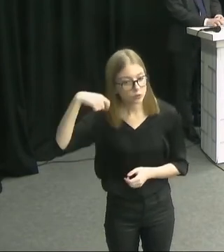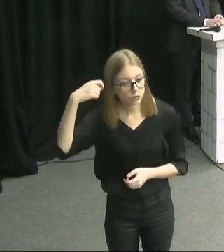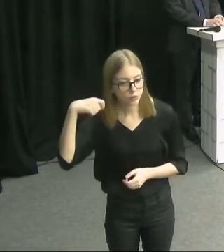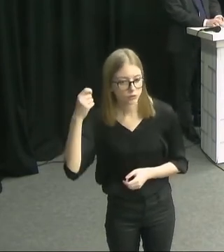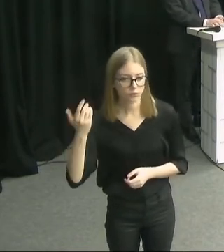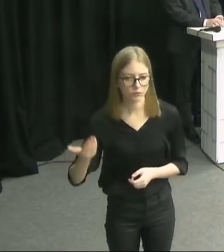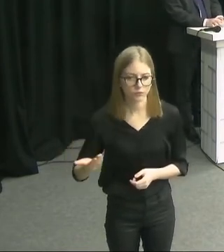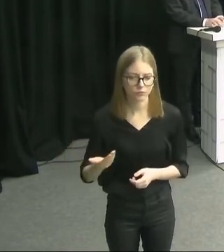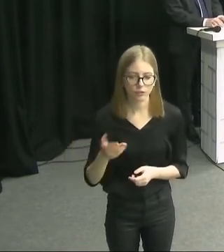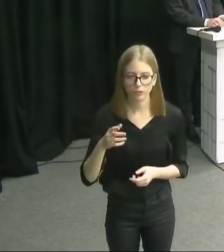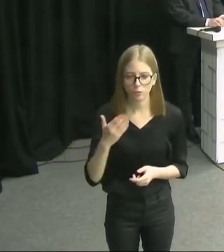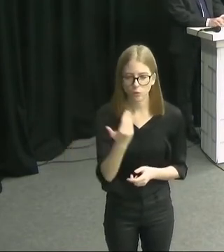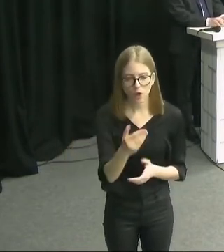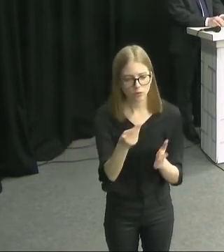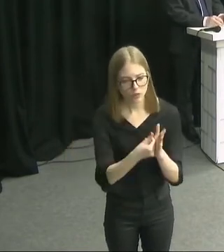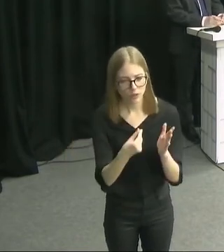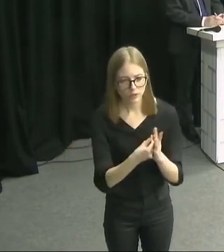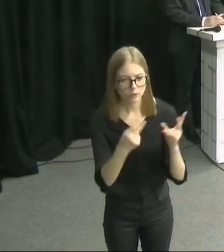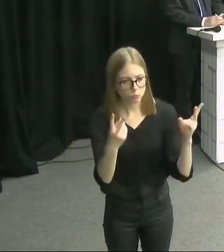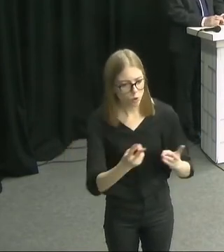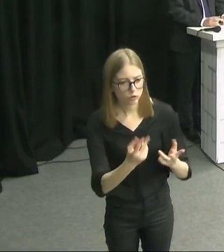Professor Rimvydas, you'll start. 1 minute.